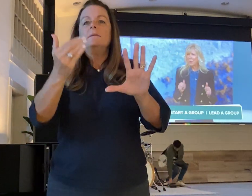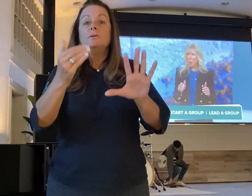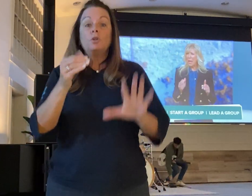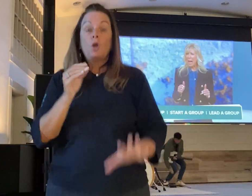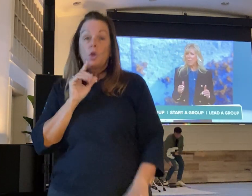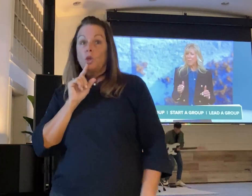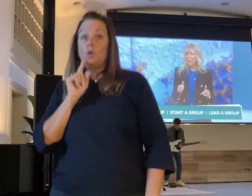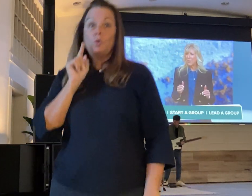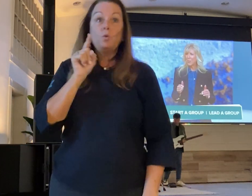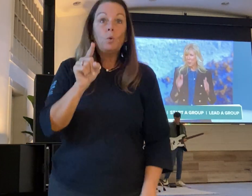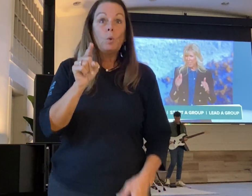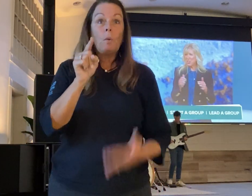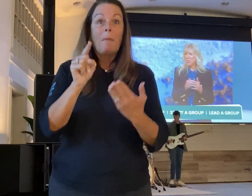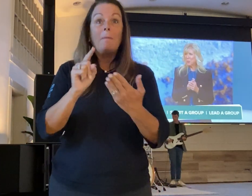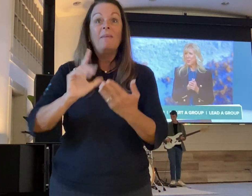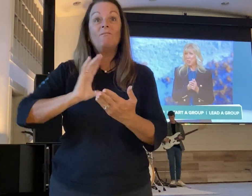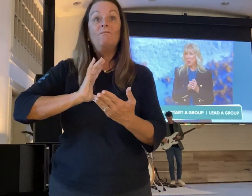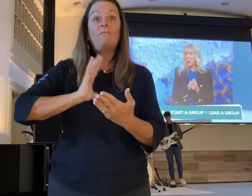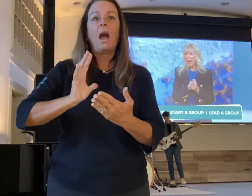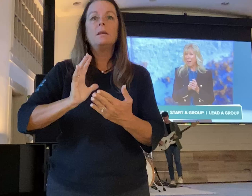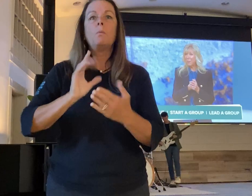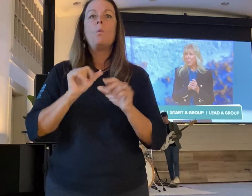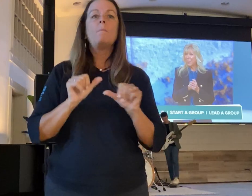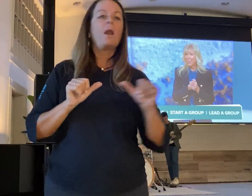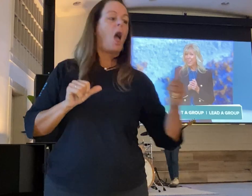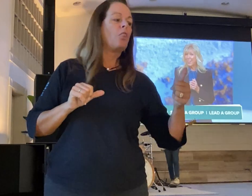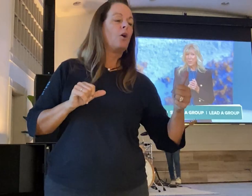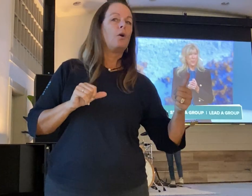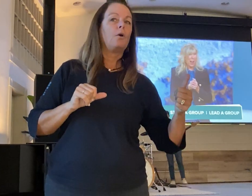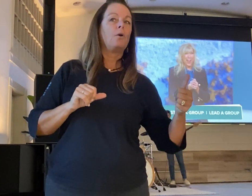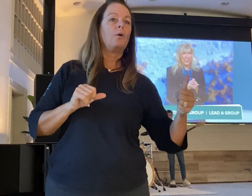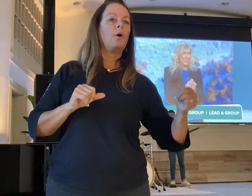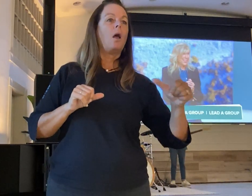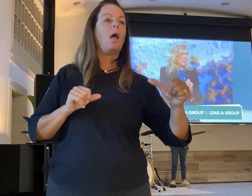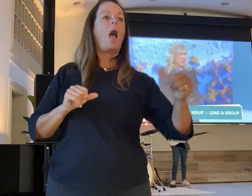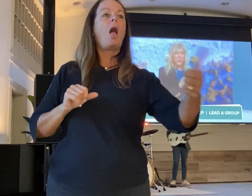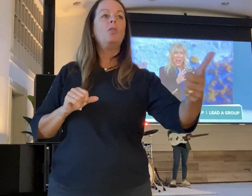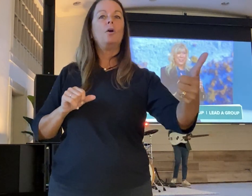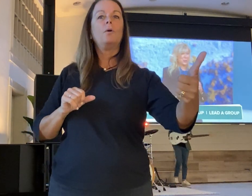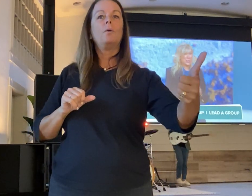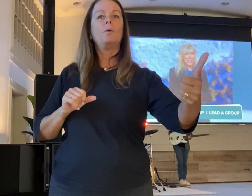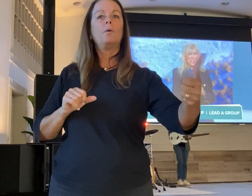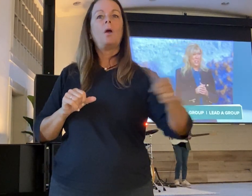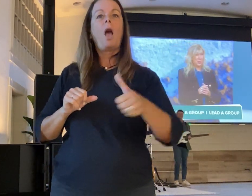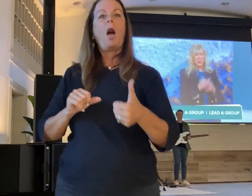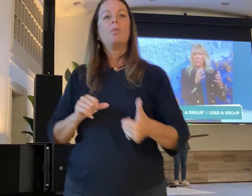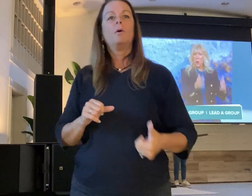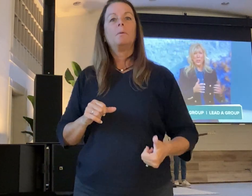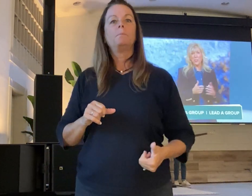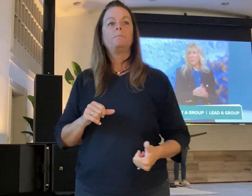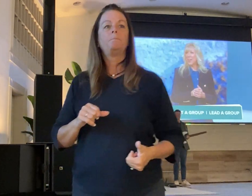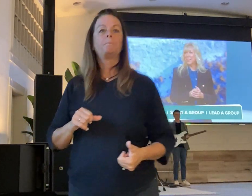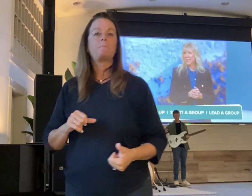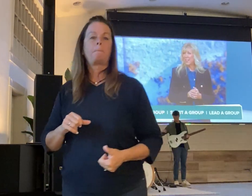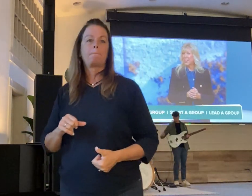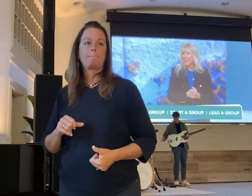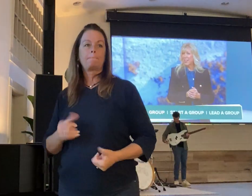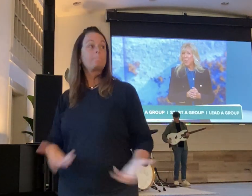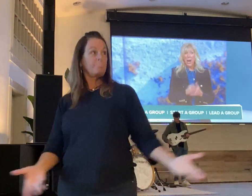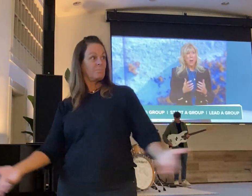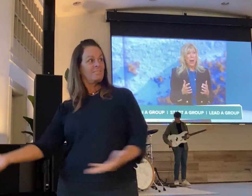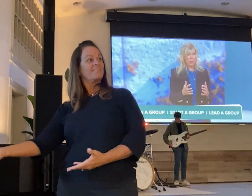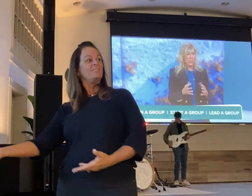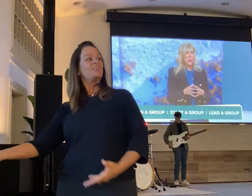people don't have the relationships that you have? You're fine. You've got these relationships. You're growing in your